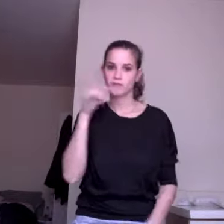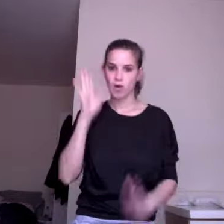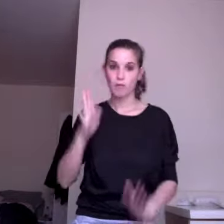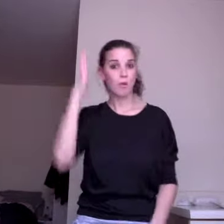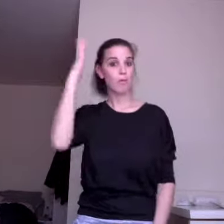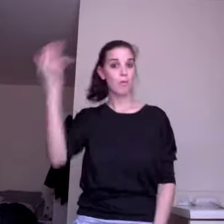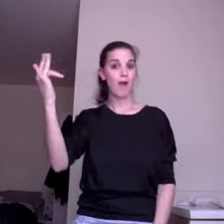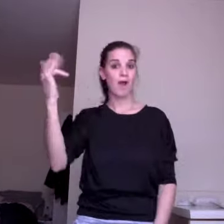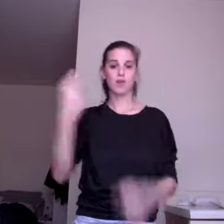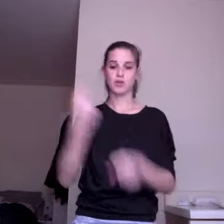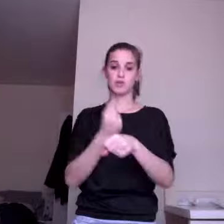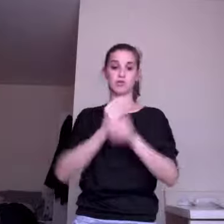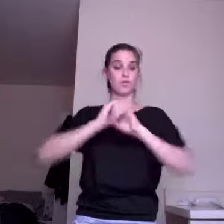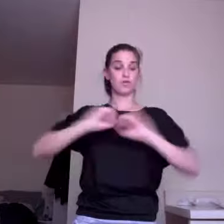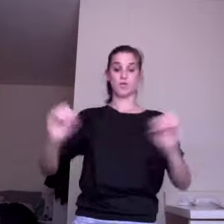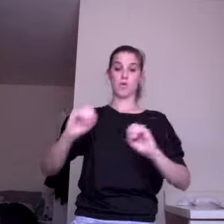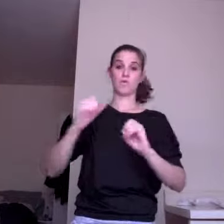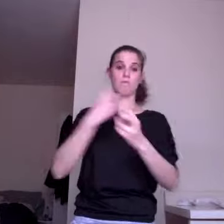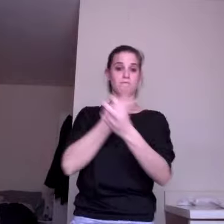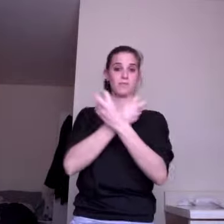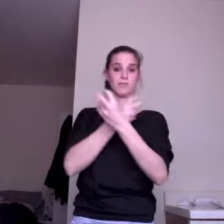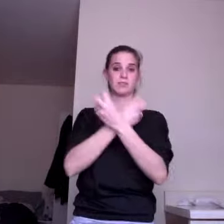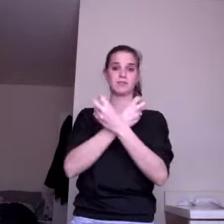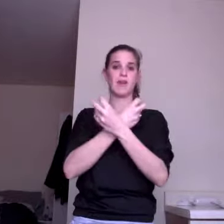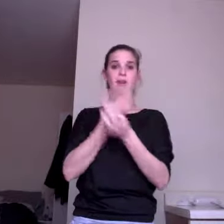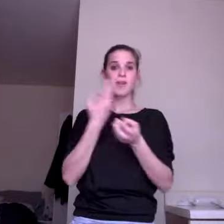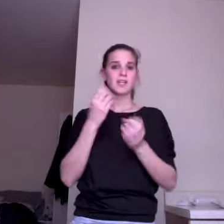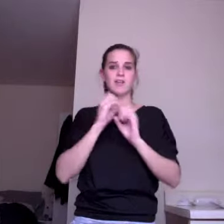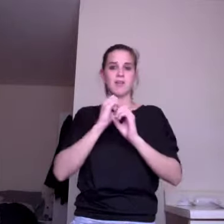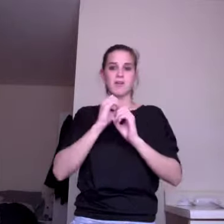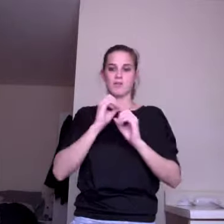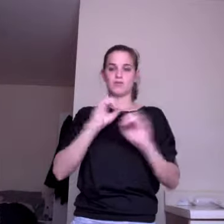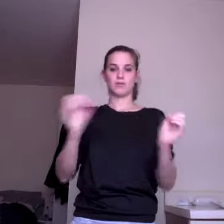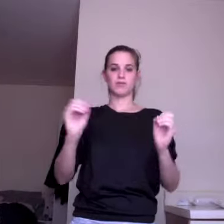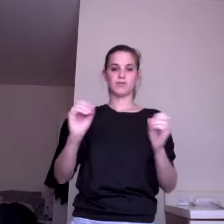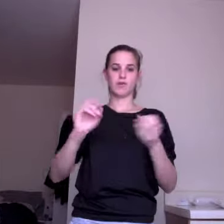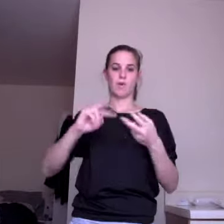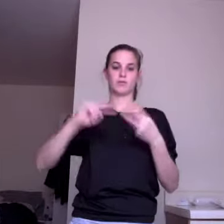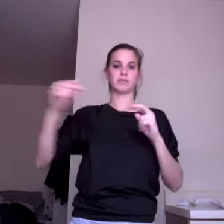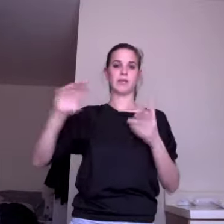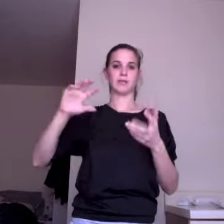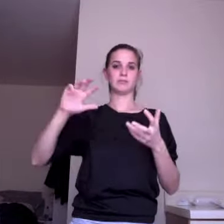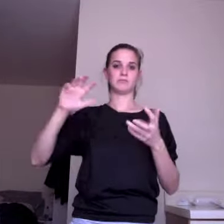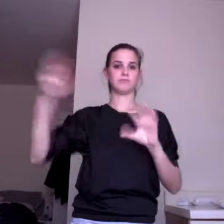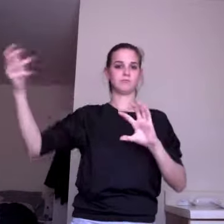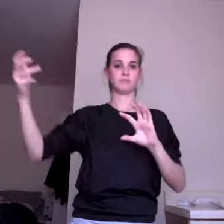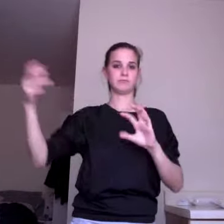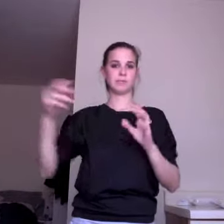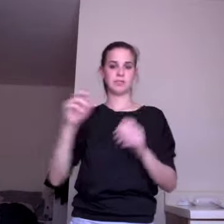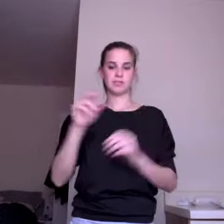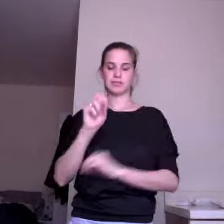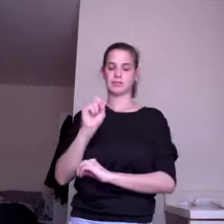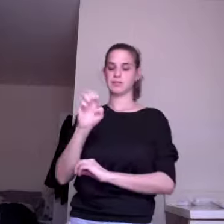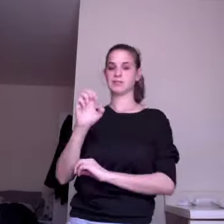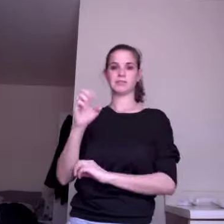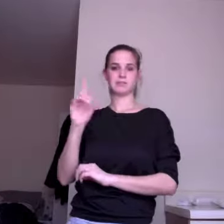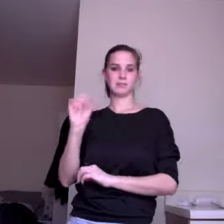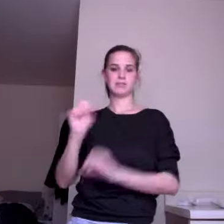any pesticides, herbicides, or genetically modified seeds. And so for that, he's called crazy by the system. I want